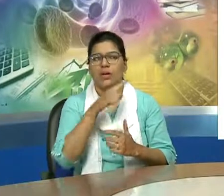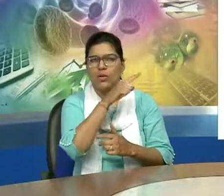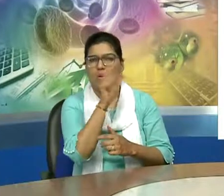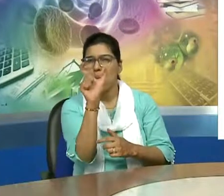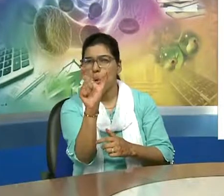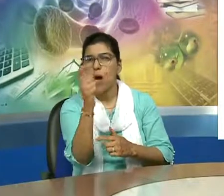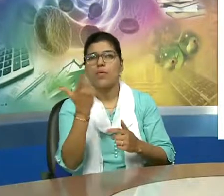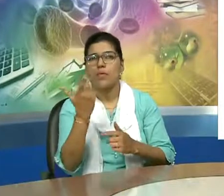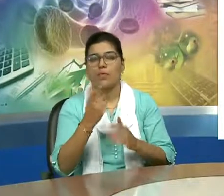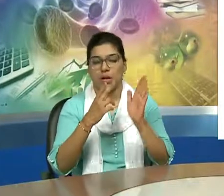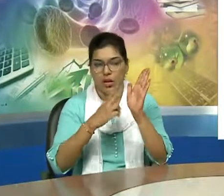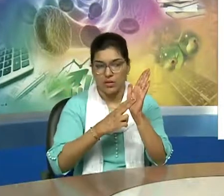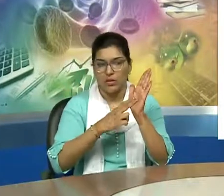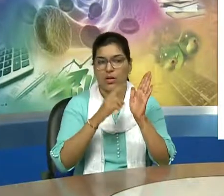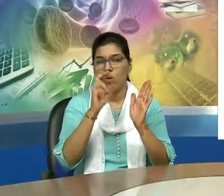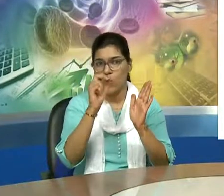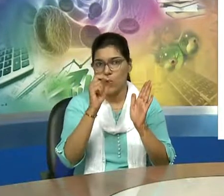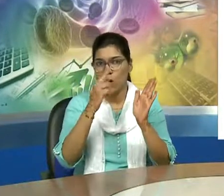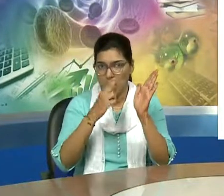Let us now understand the